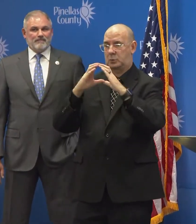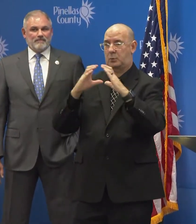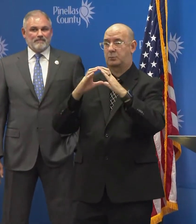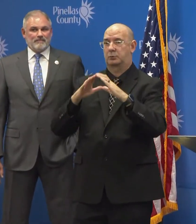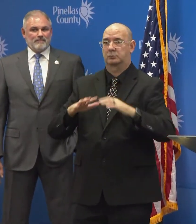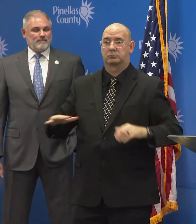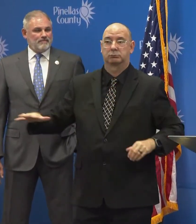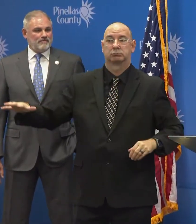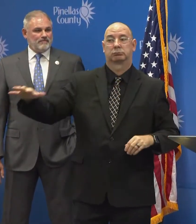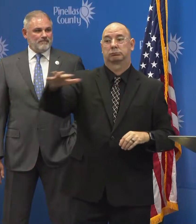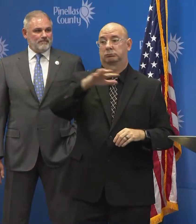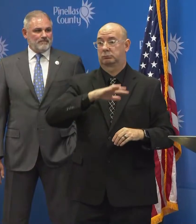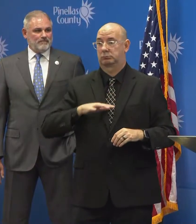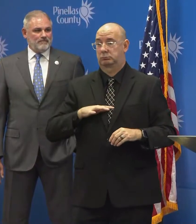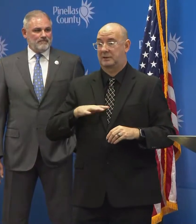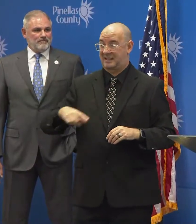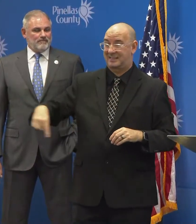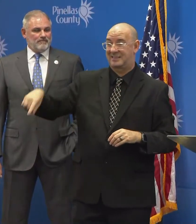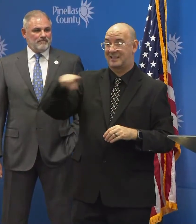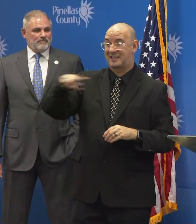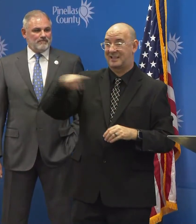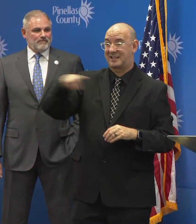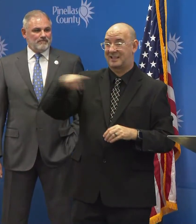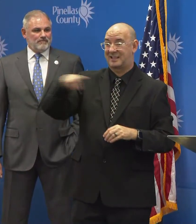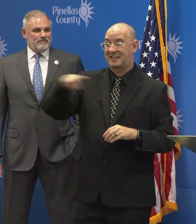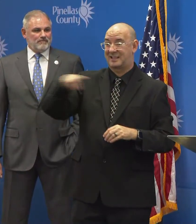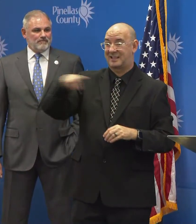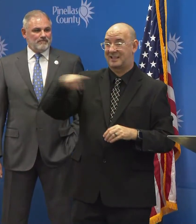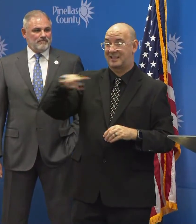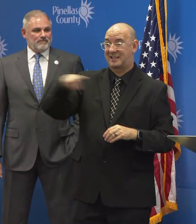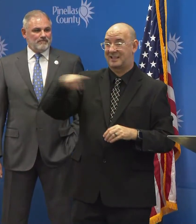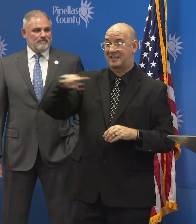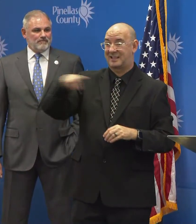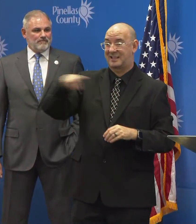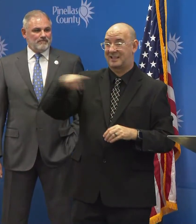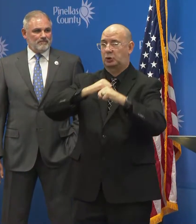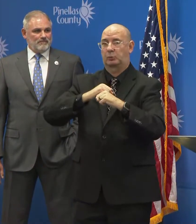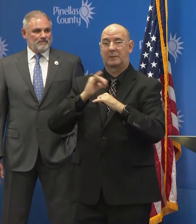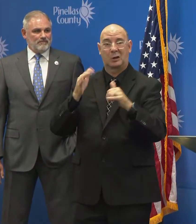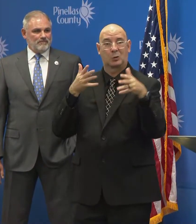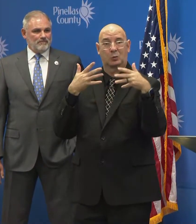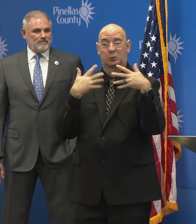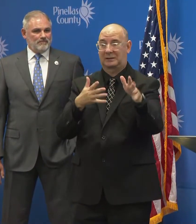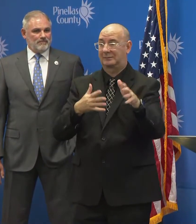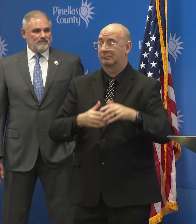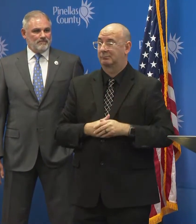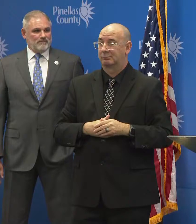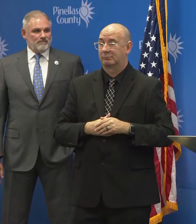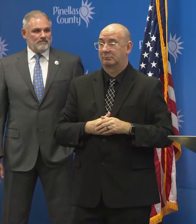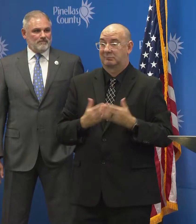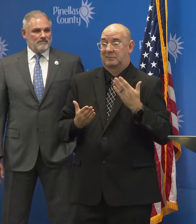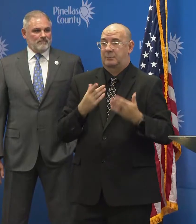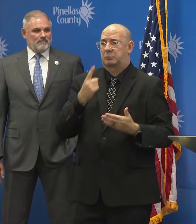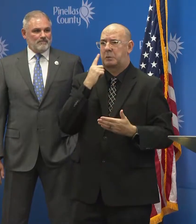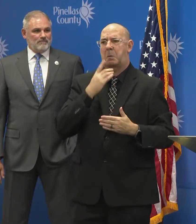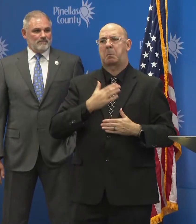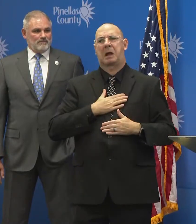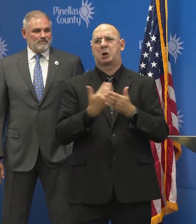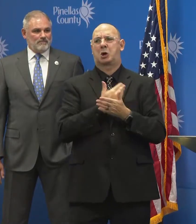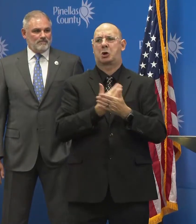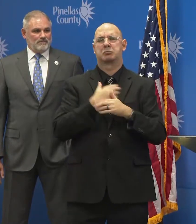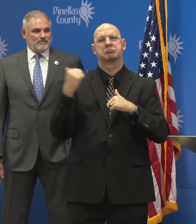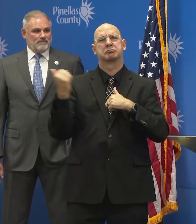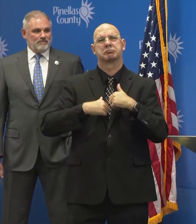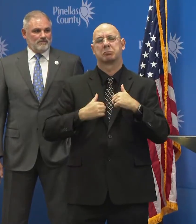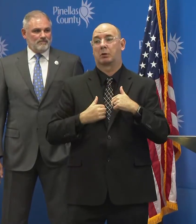extremely vulnerable to winds. And even if you have a newer home that's stronger and is tied down properly, there's going to be a lot of